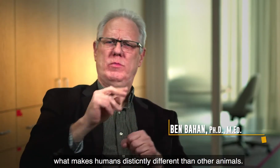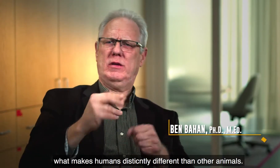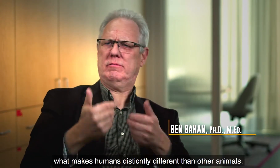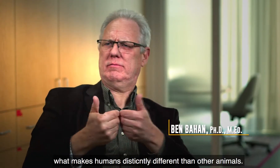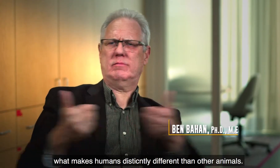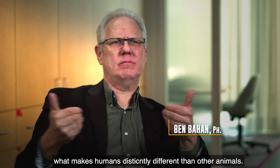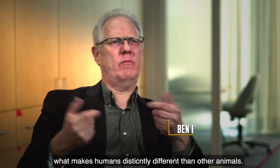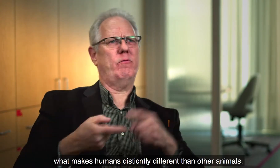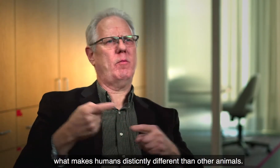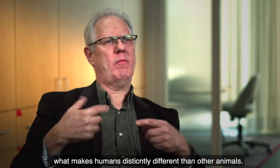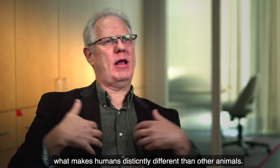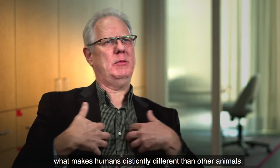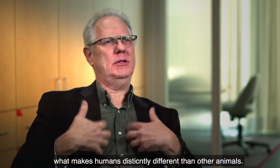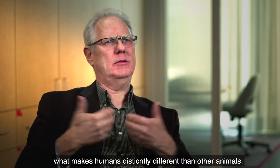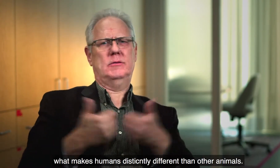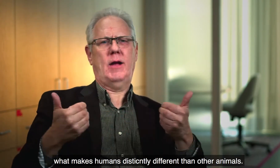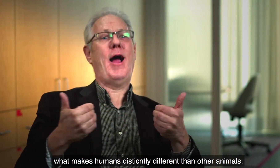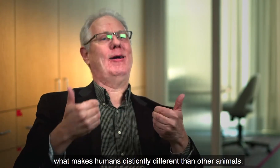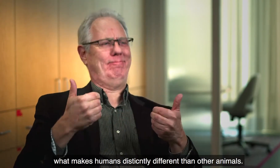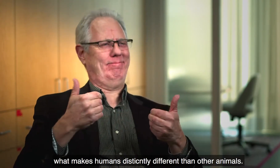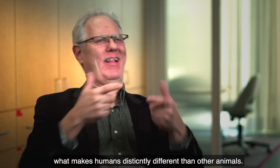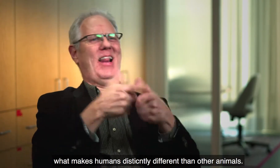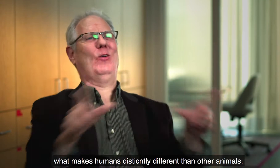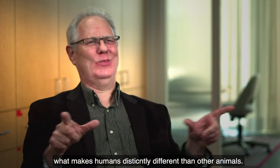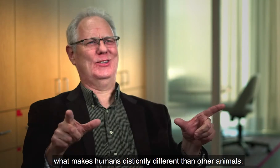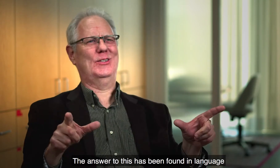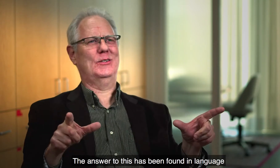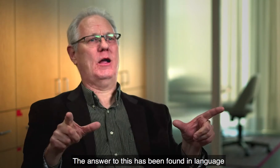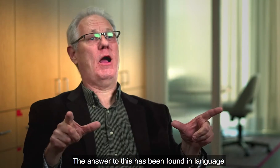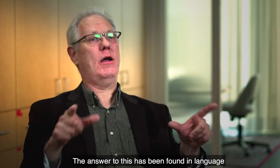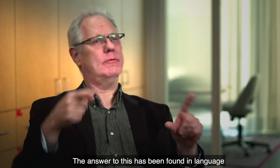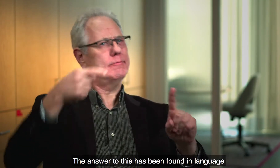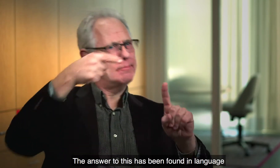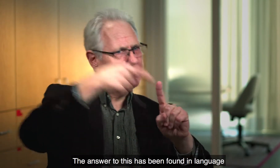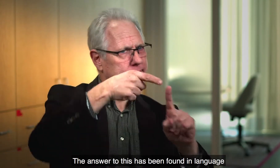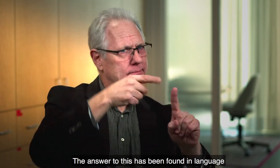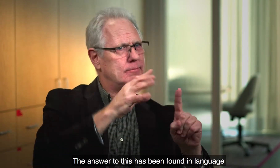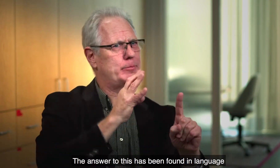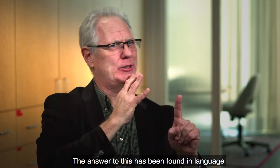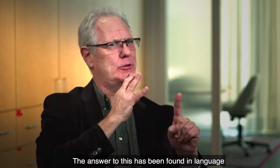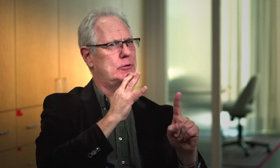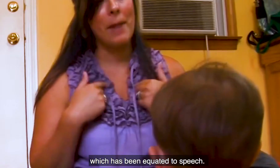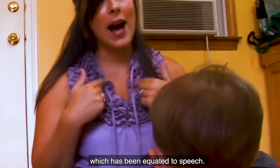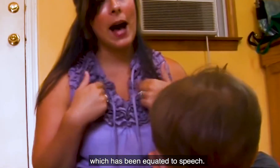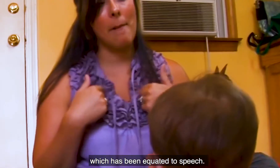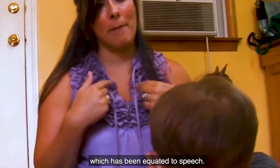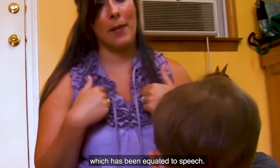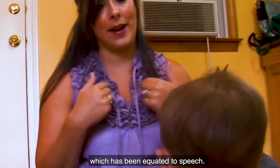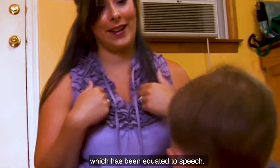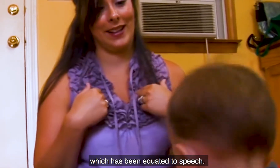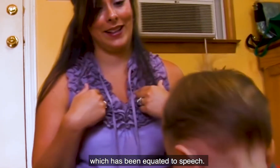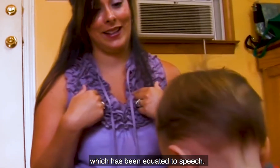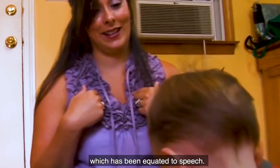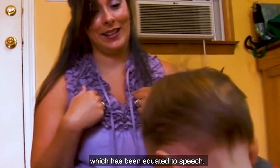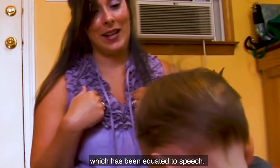makes humans distinctly different than other animals. The answer to this has been found in language, which has been equated to speech.